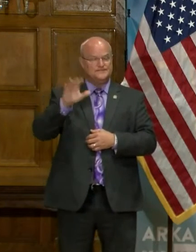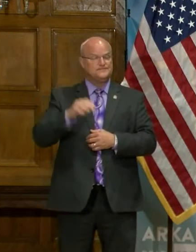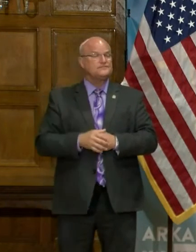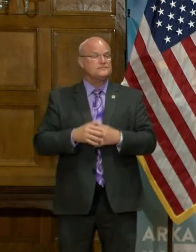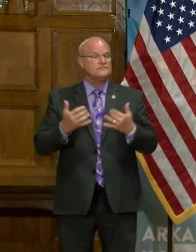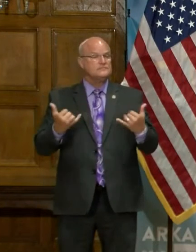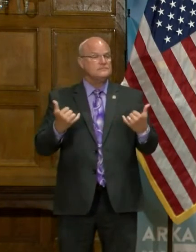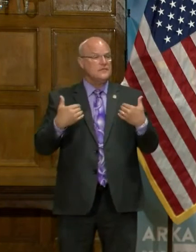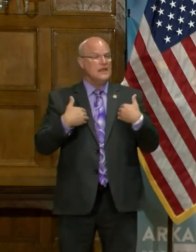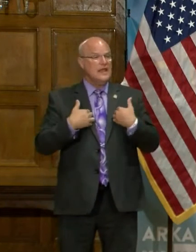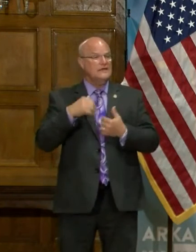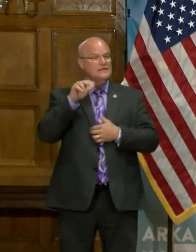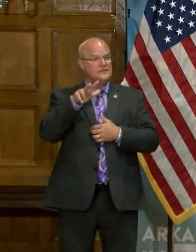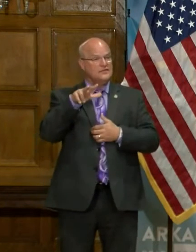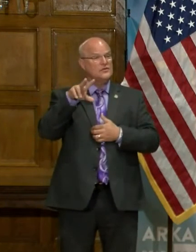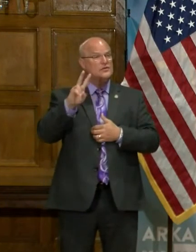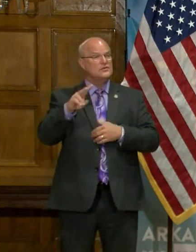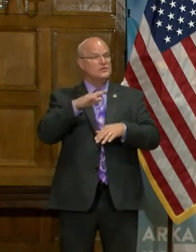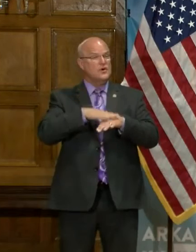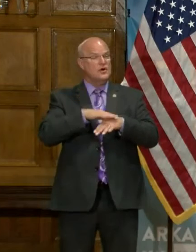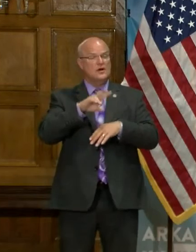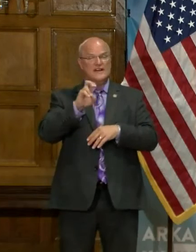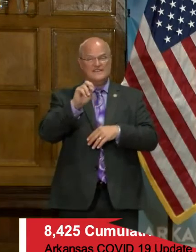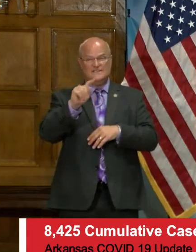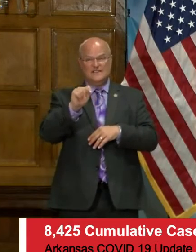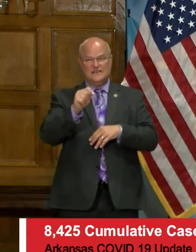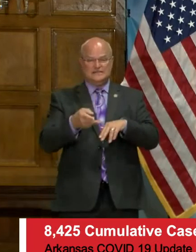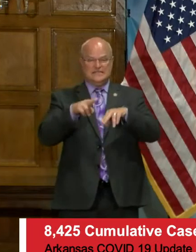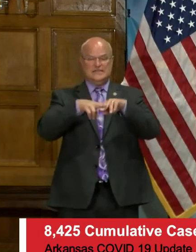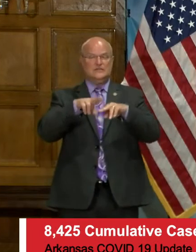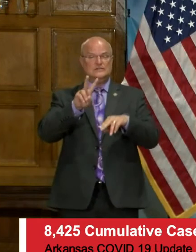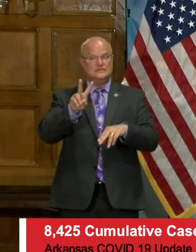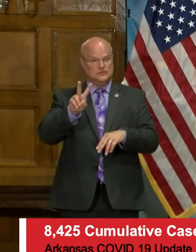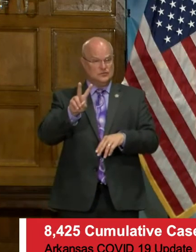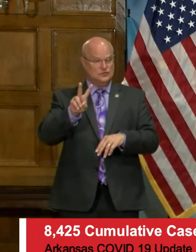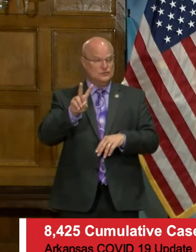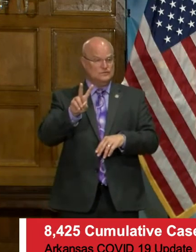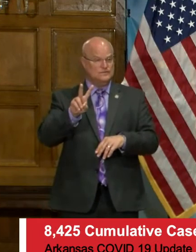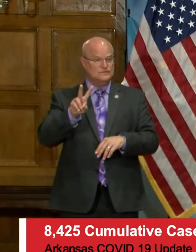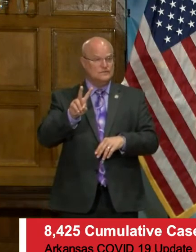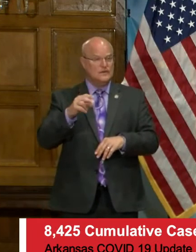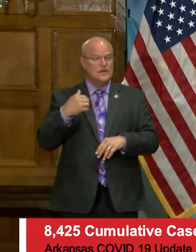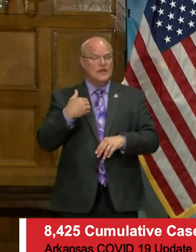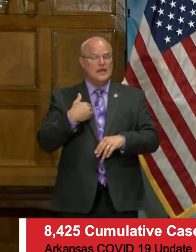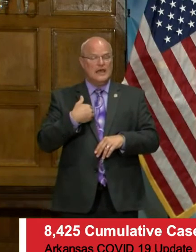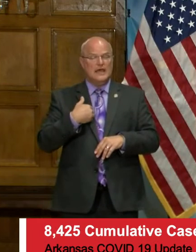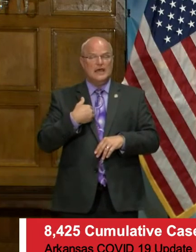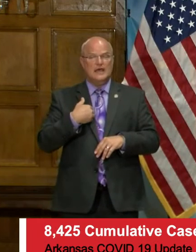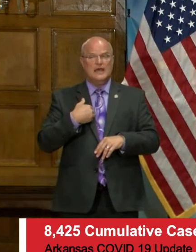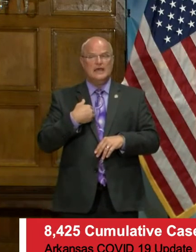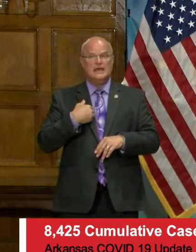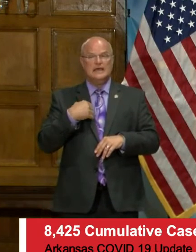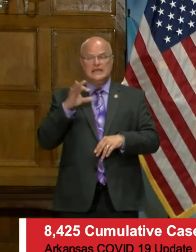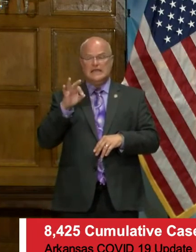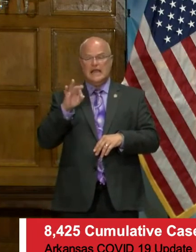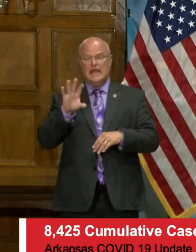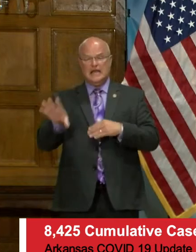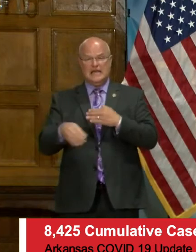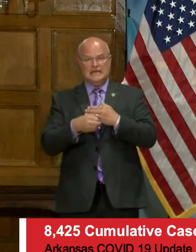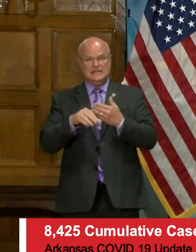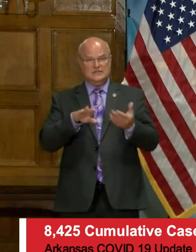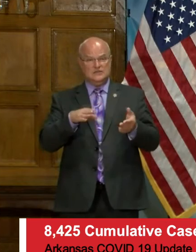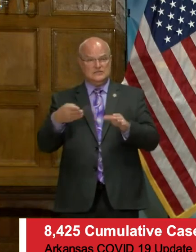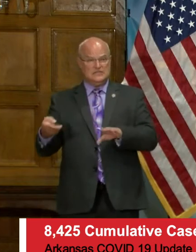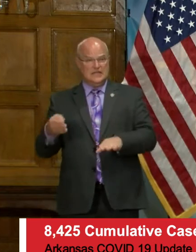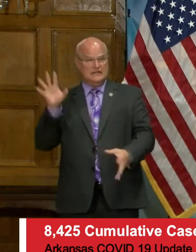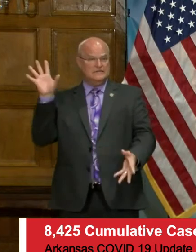We currently have 32 on a ventilator. That's an increase of 2 from yesterday. We have had 9 additional deaths for